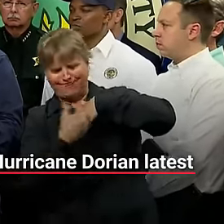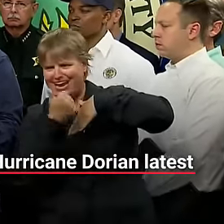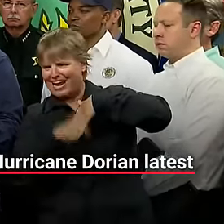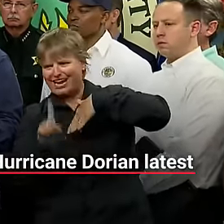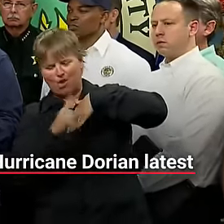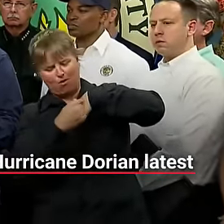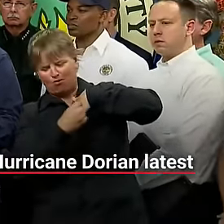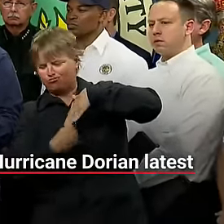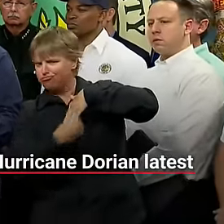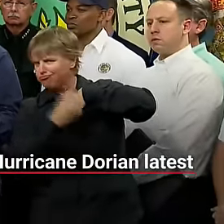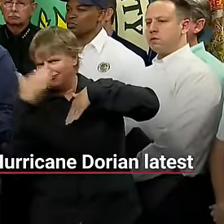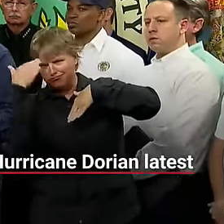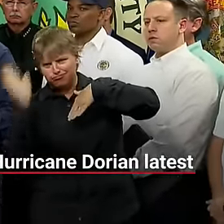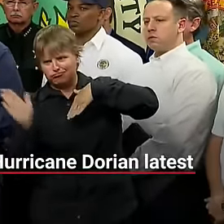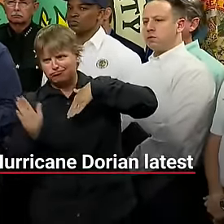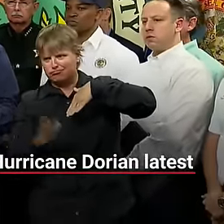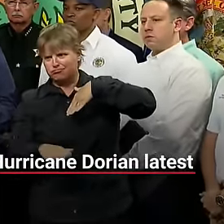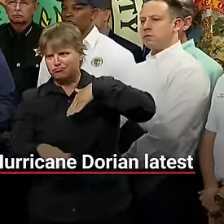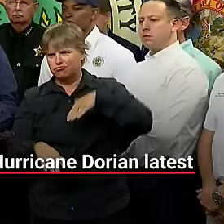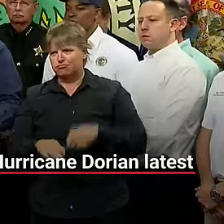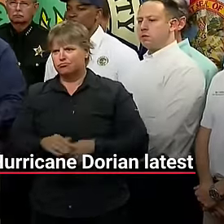that, I'm happy to take some questions.